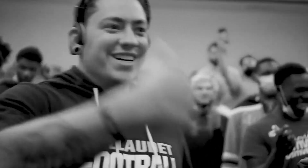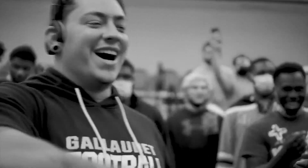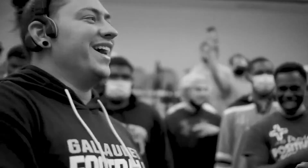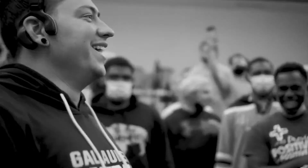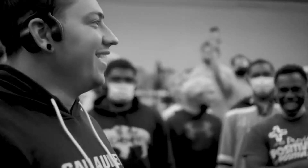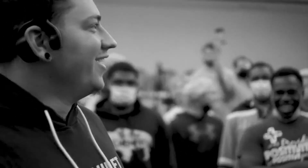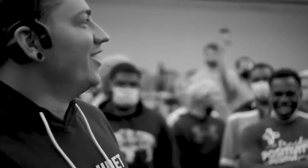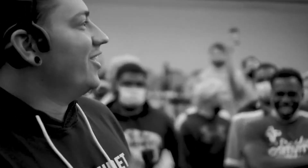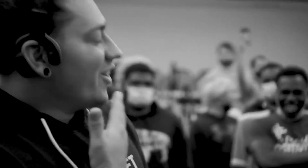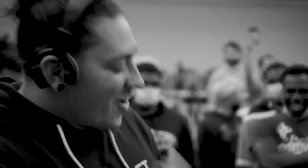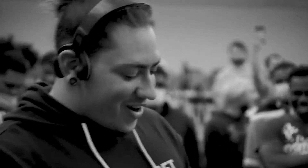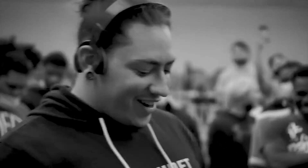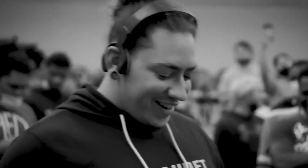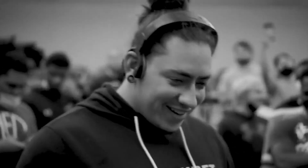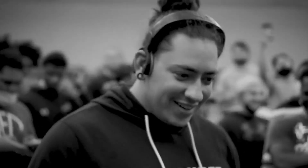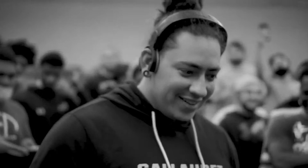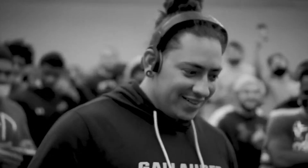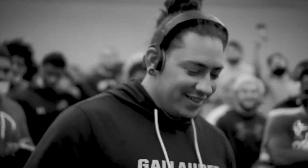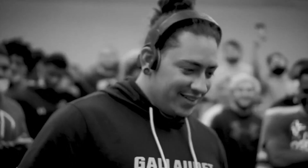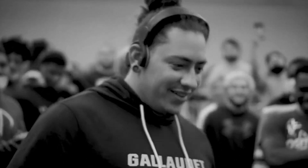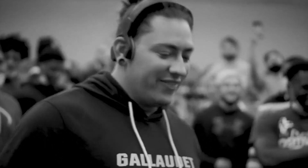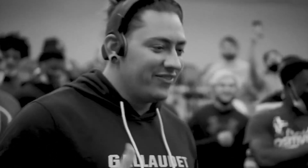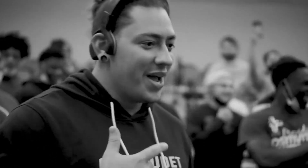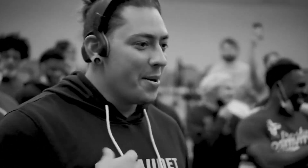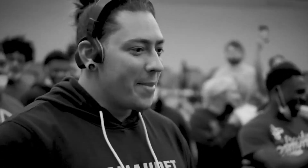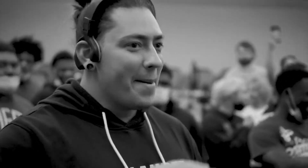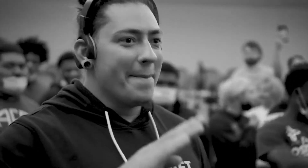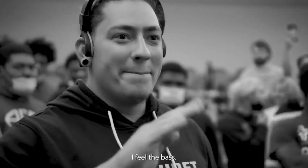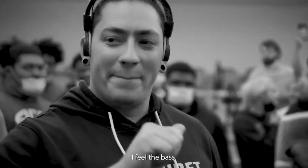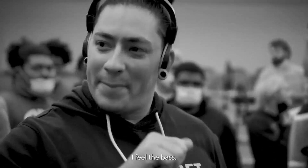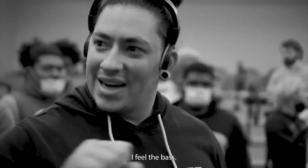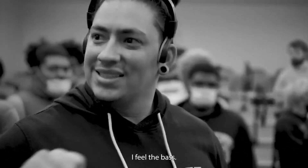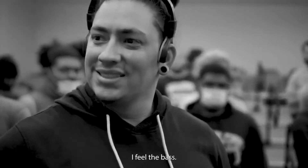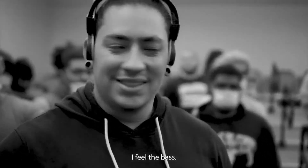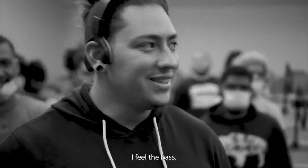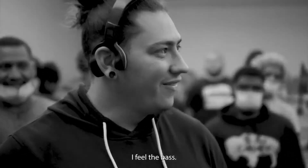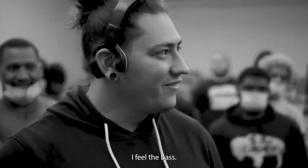we got 2 more and that's it, all right? That's it. All right, that's it.